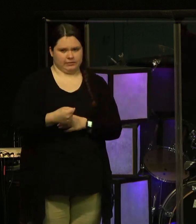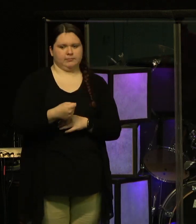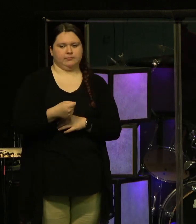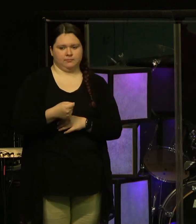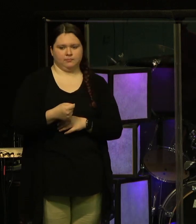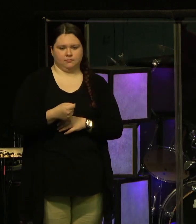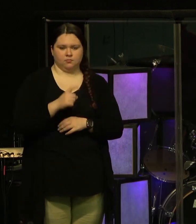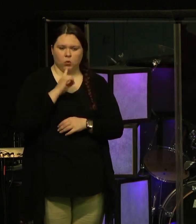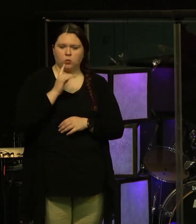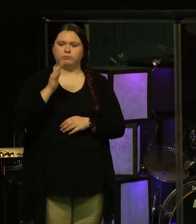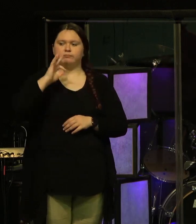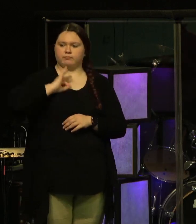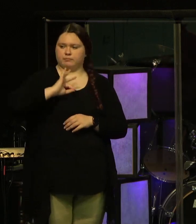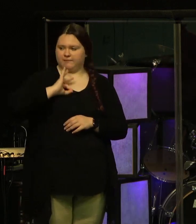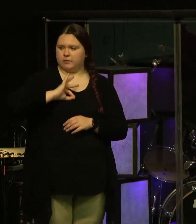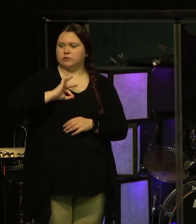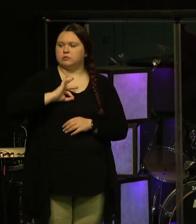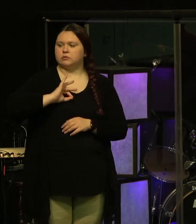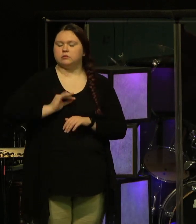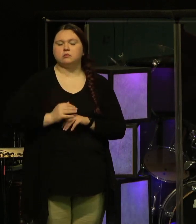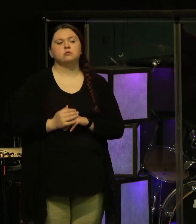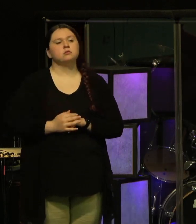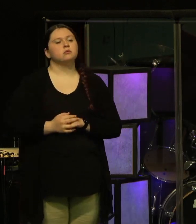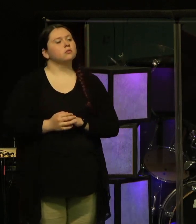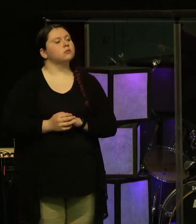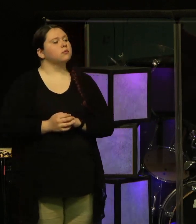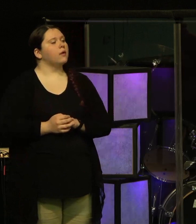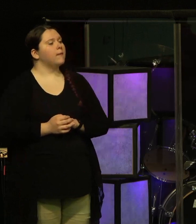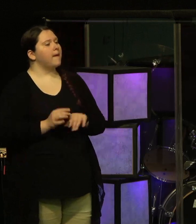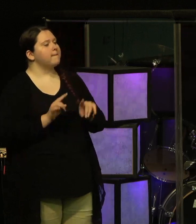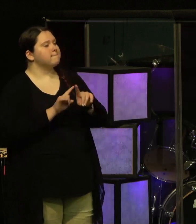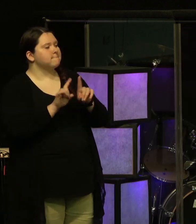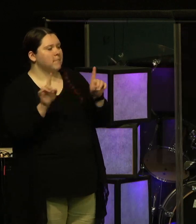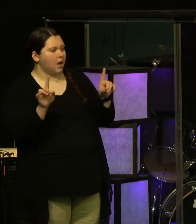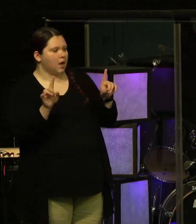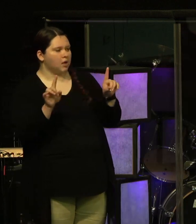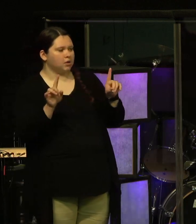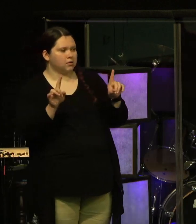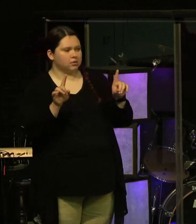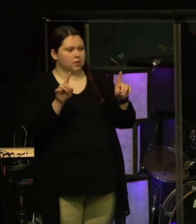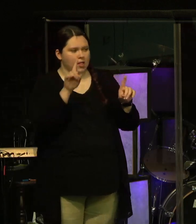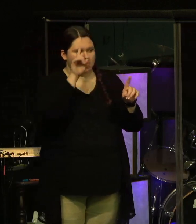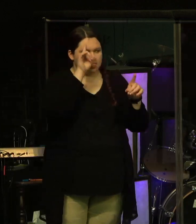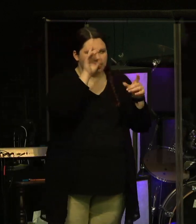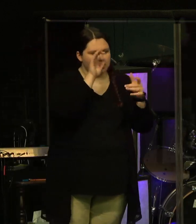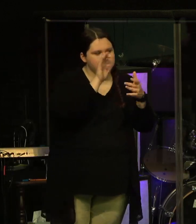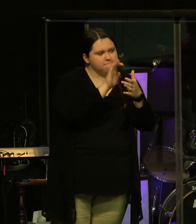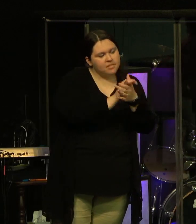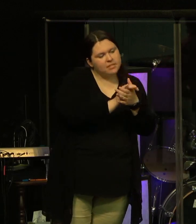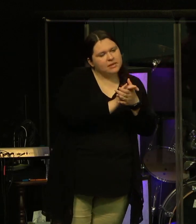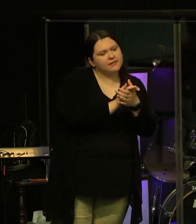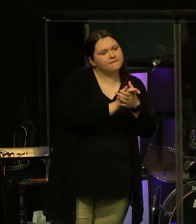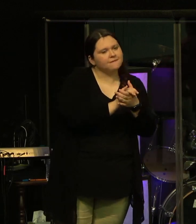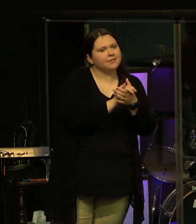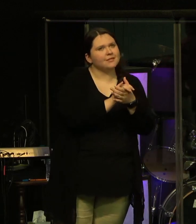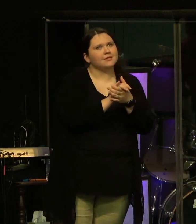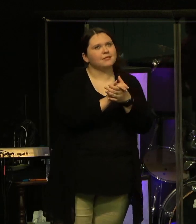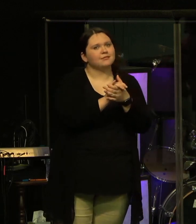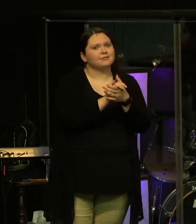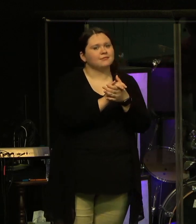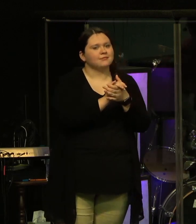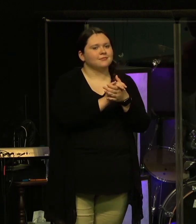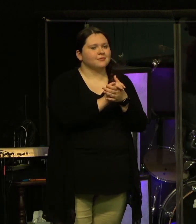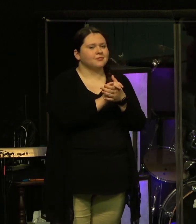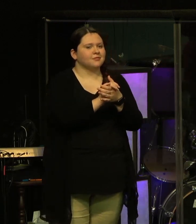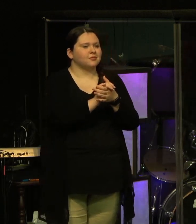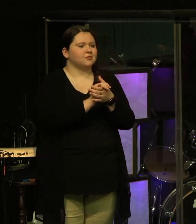There are benefits in all those things. But our believing shouldn't be when at a